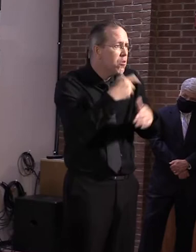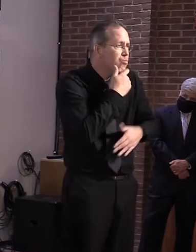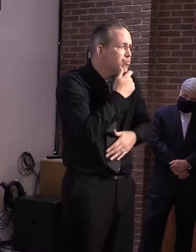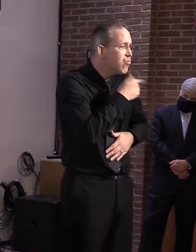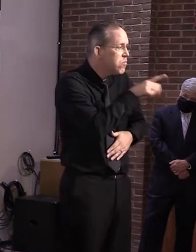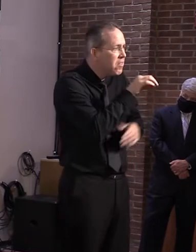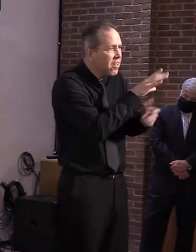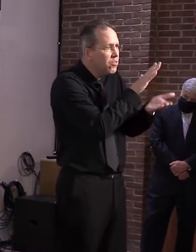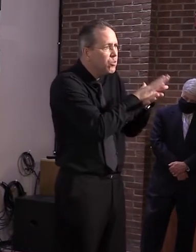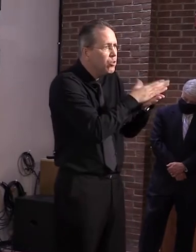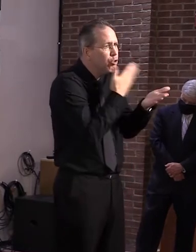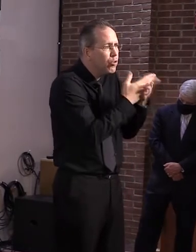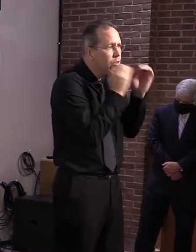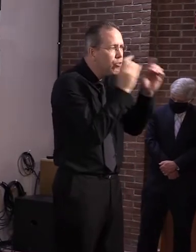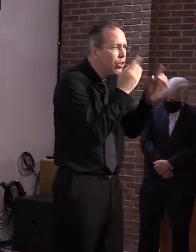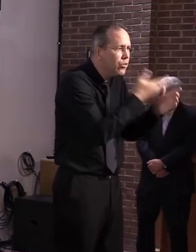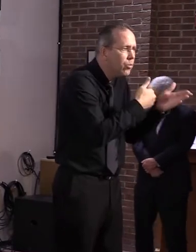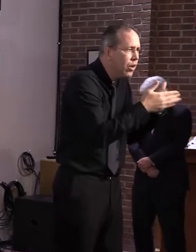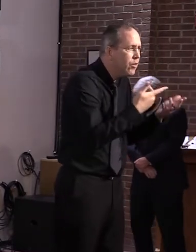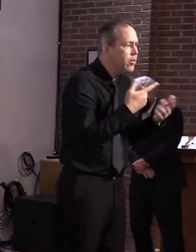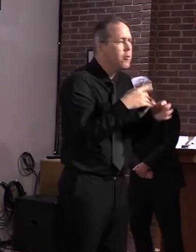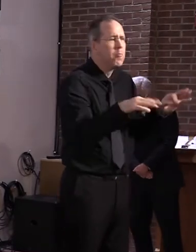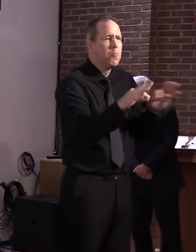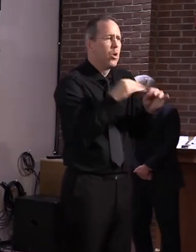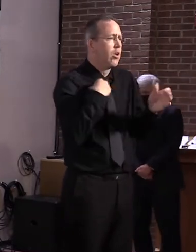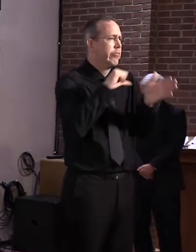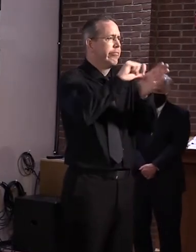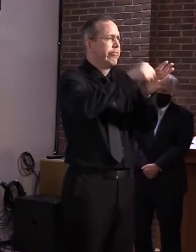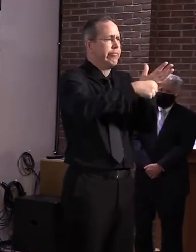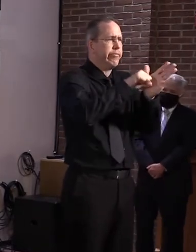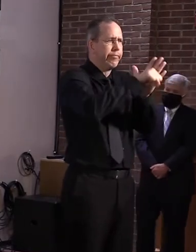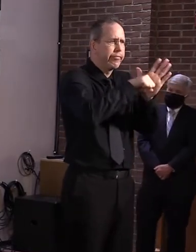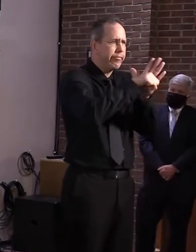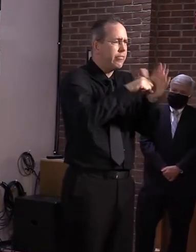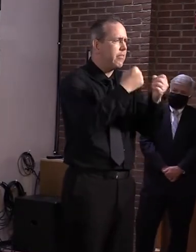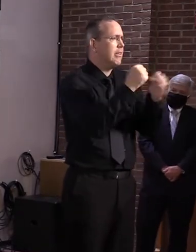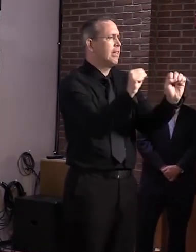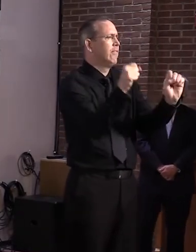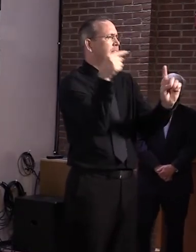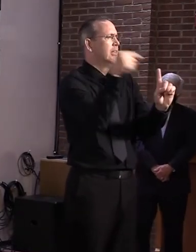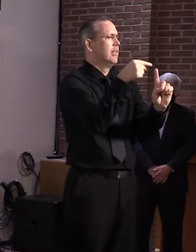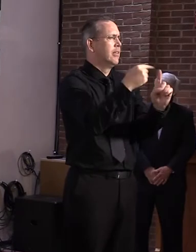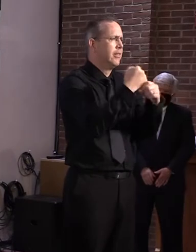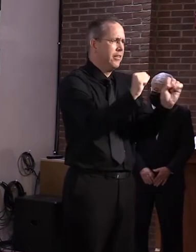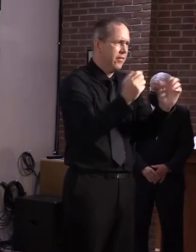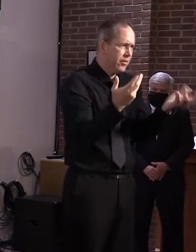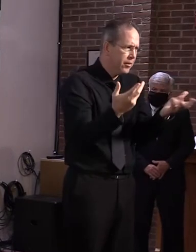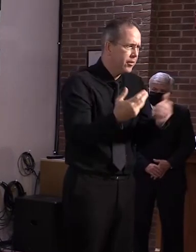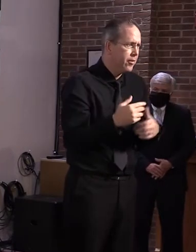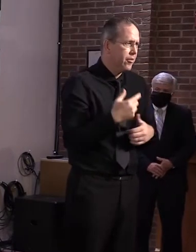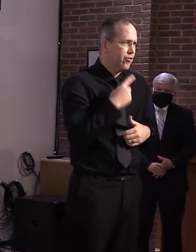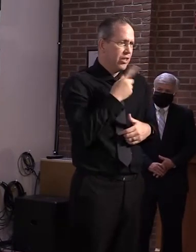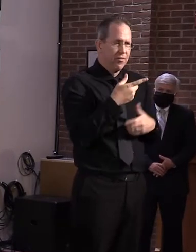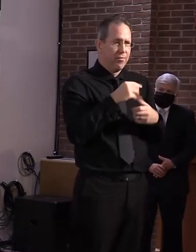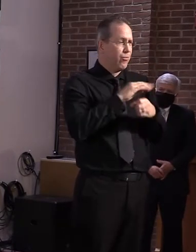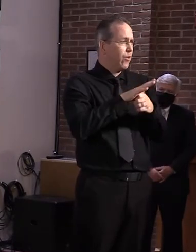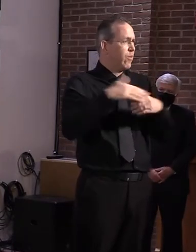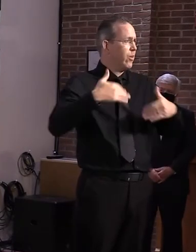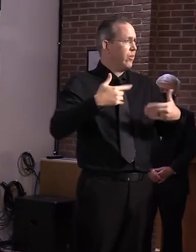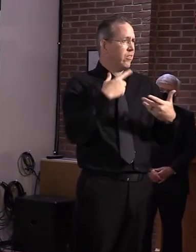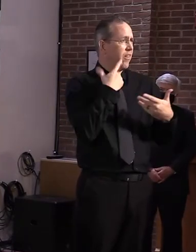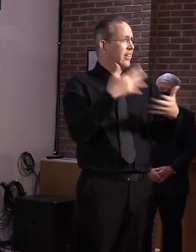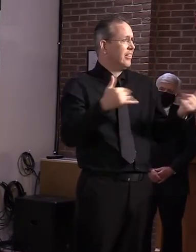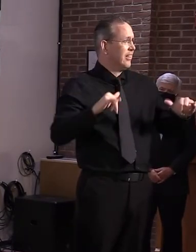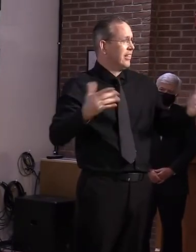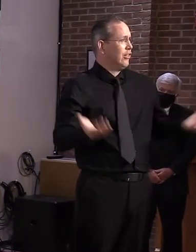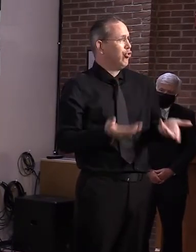residence halls and just do it online. But talking with many, many parents and alums and others, the vast majority